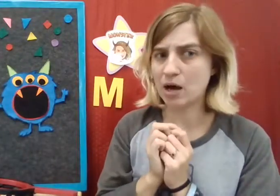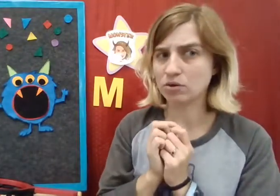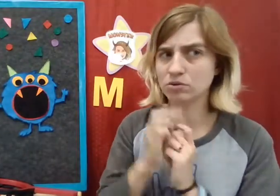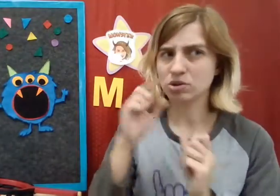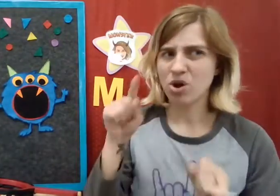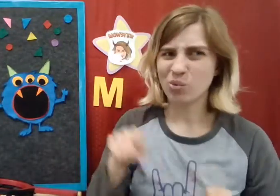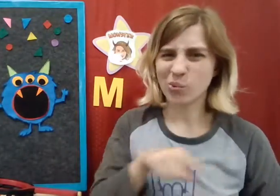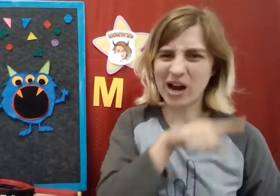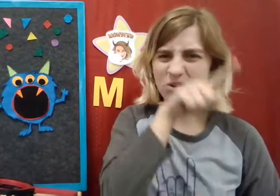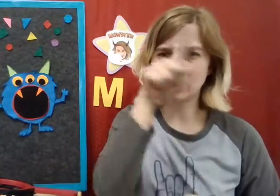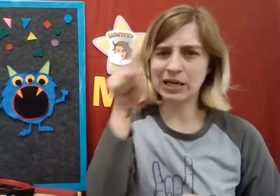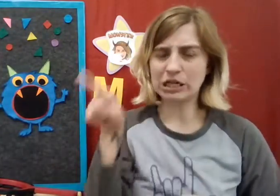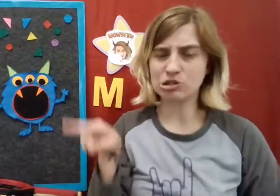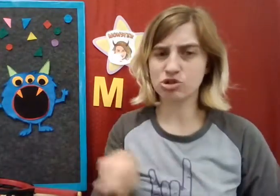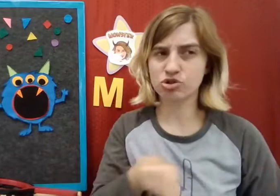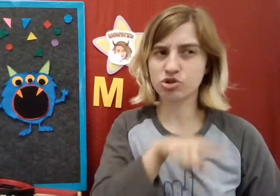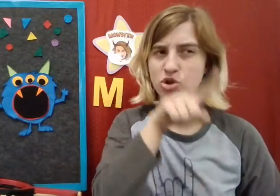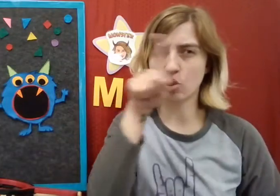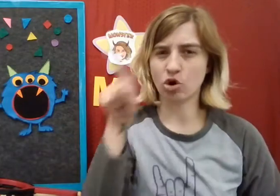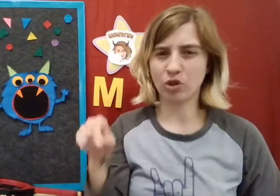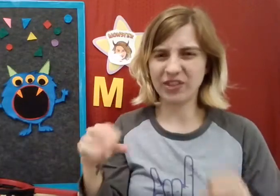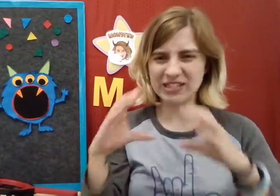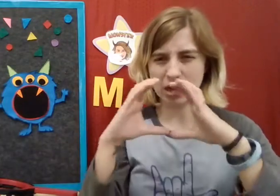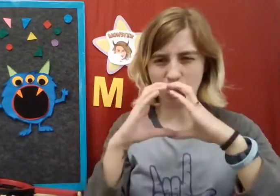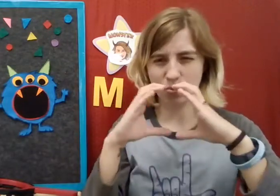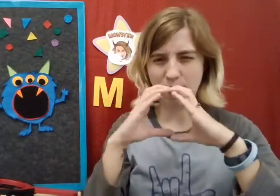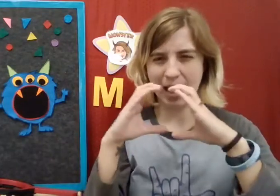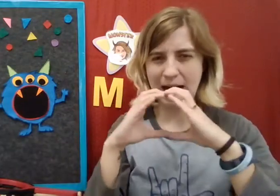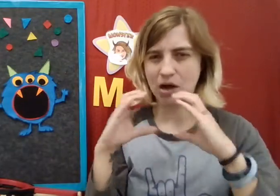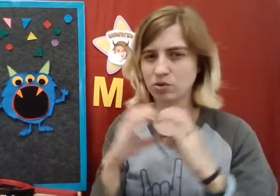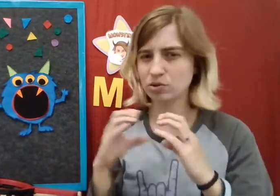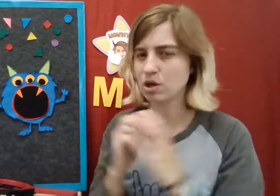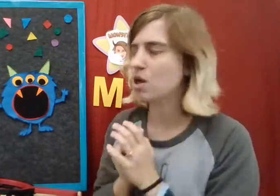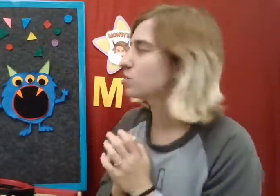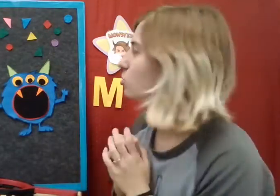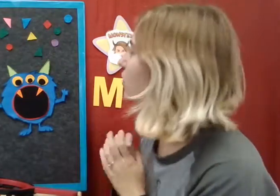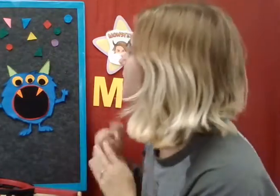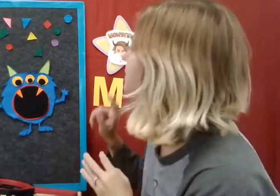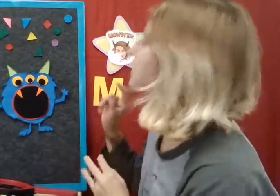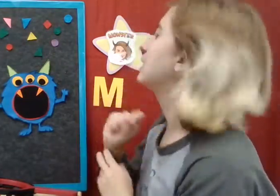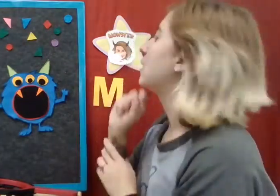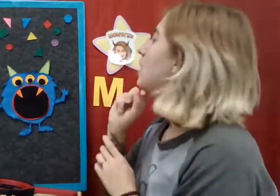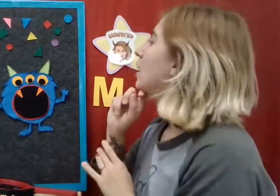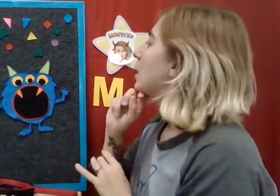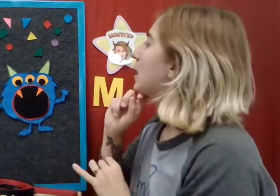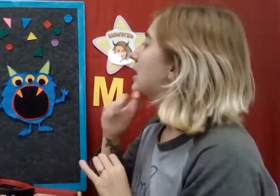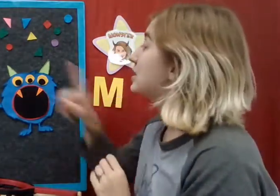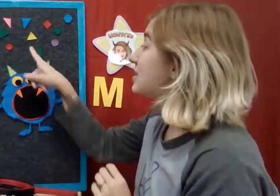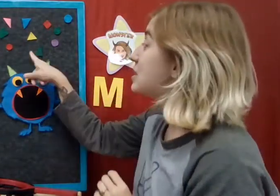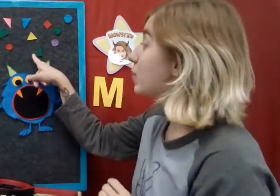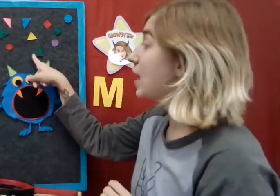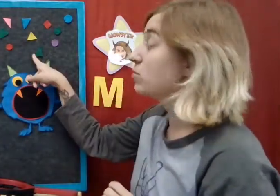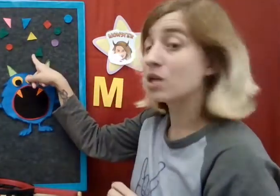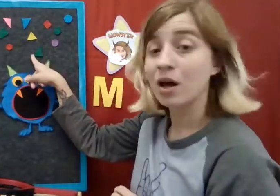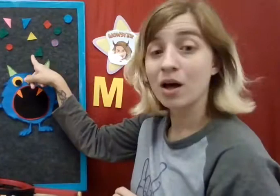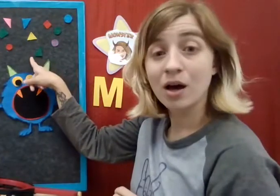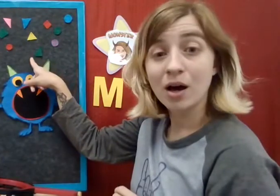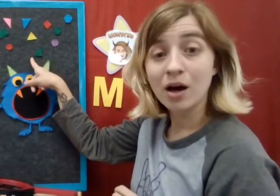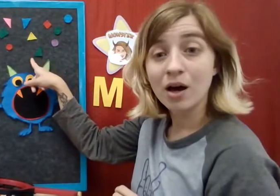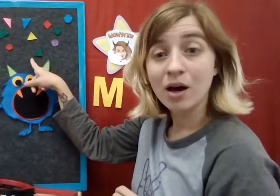round. Round like a circle. Things that are round. So let's see. Is this round?